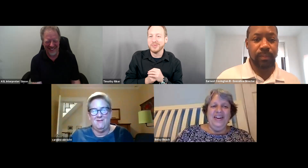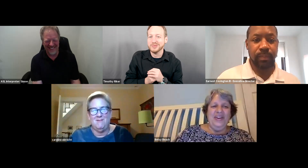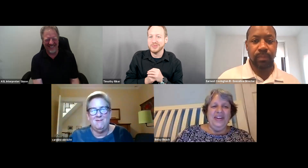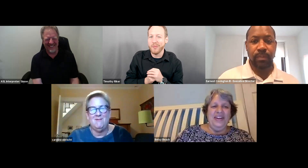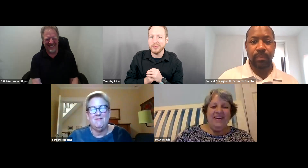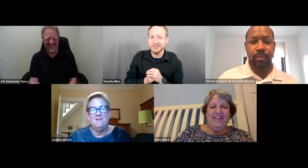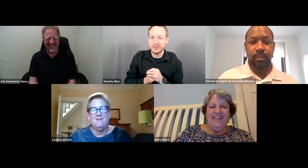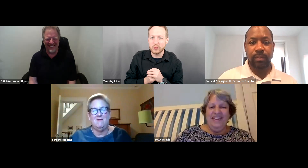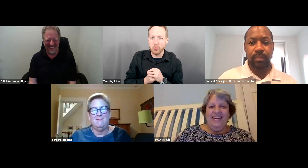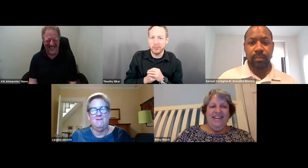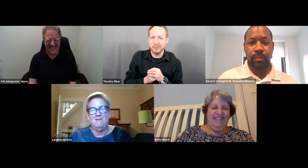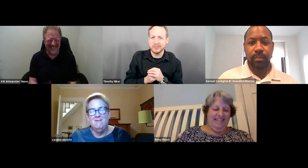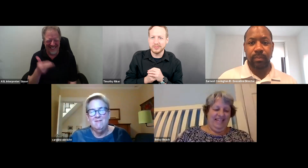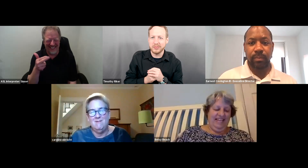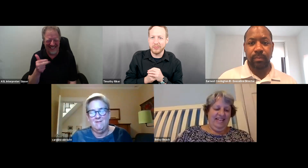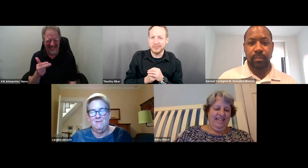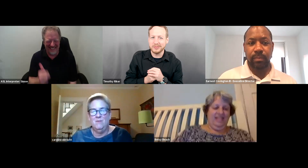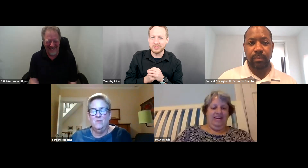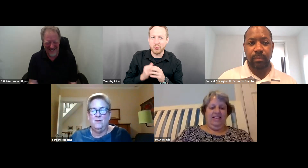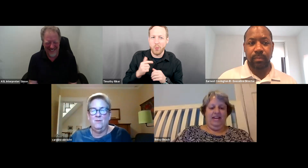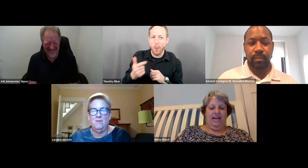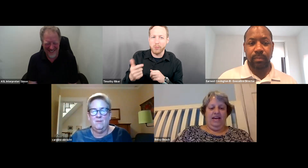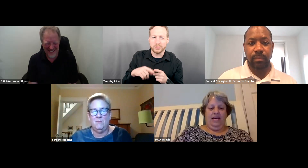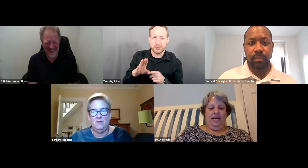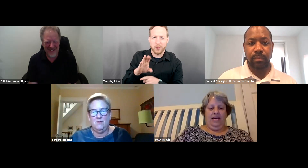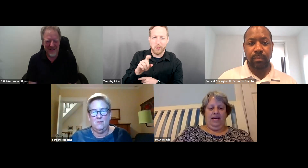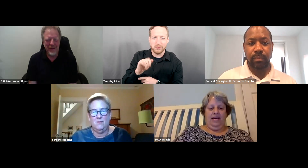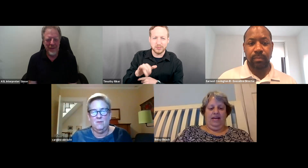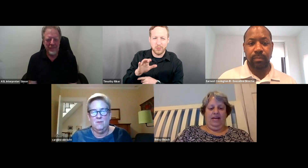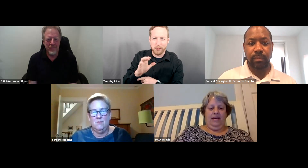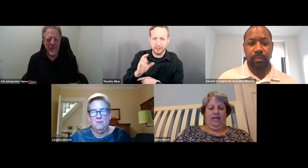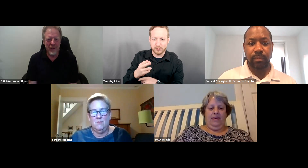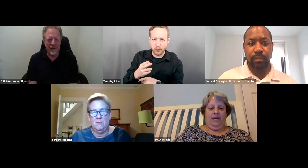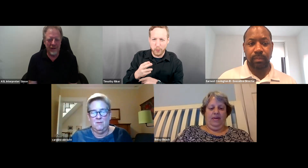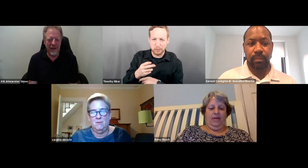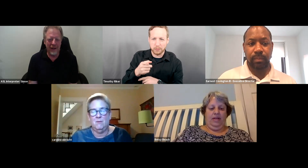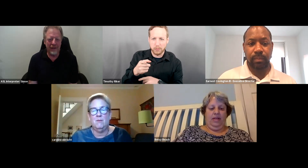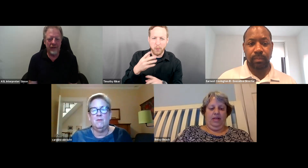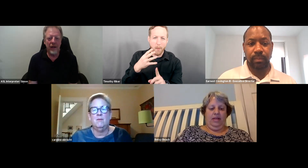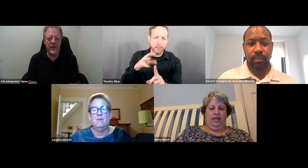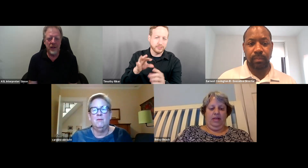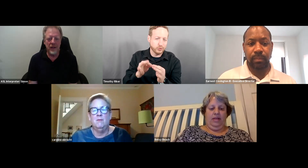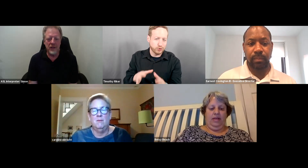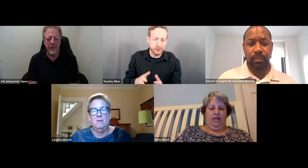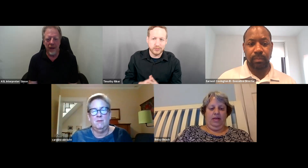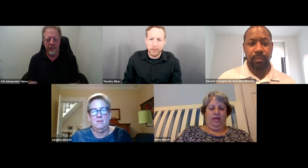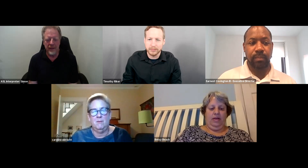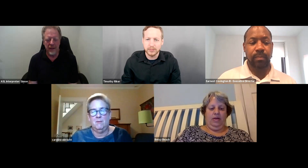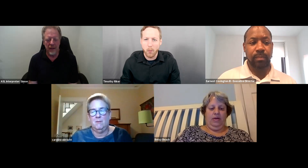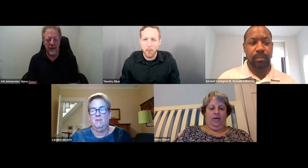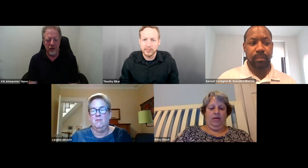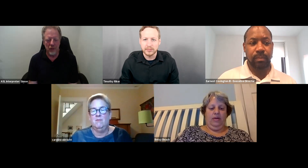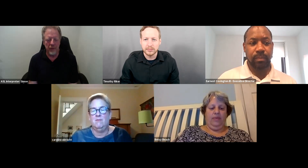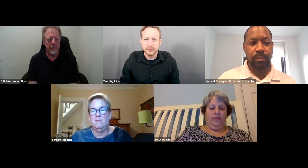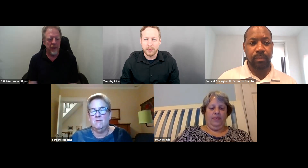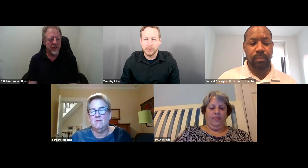mic. Hold on. Okay, go ahead and spotlight Betsy,